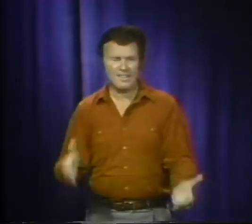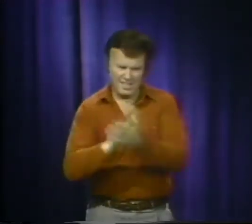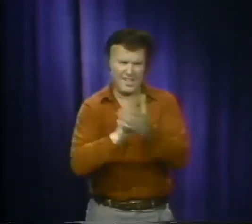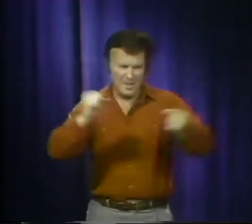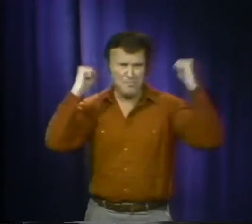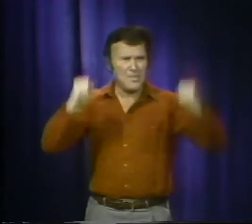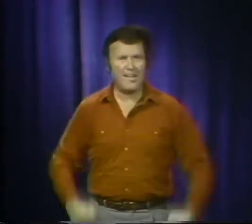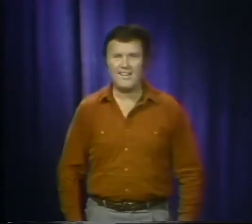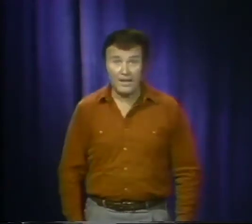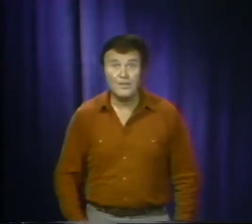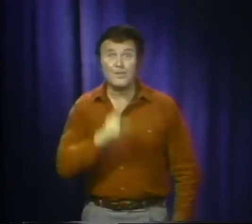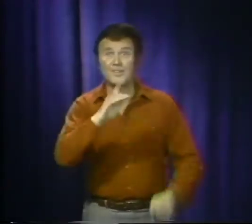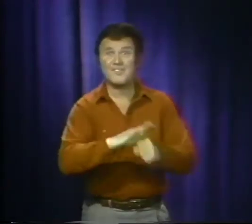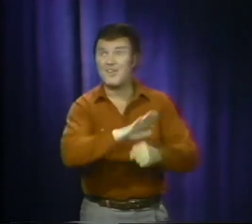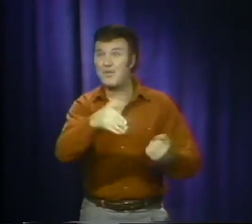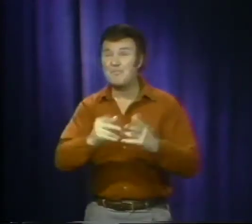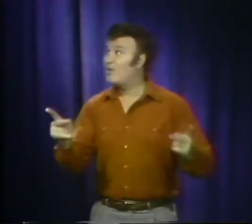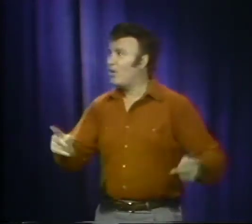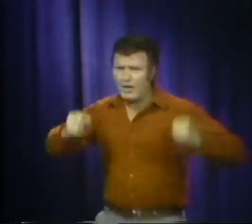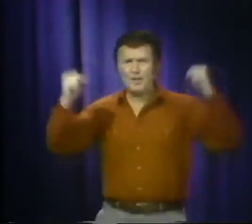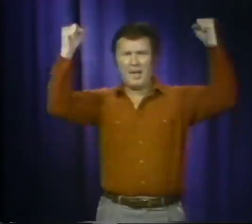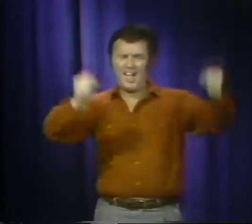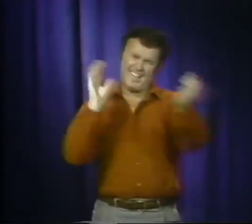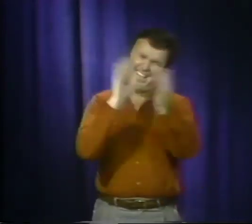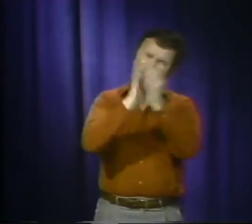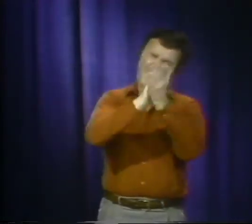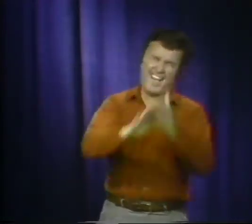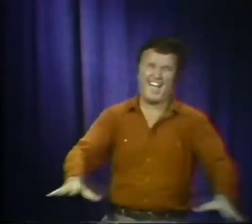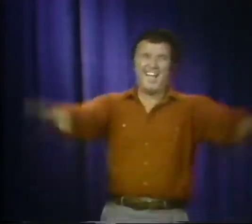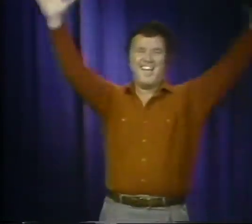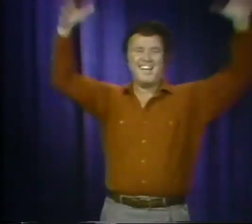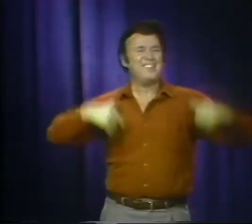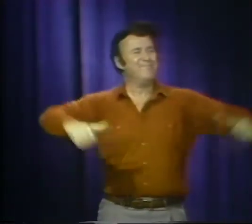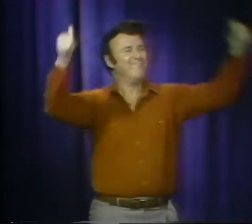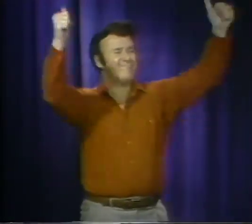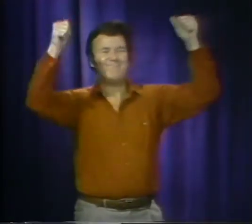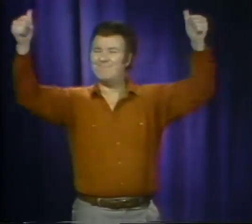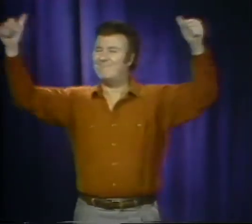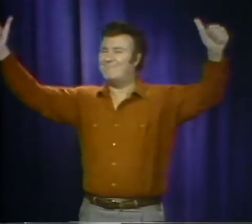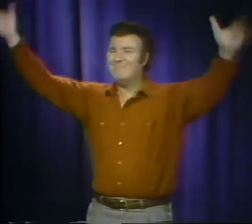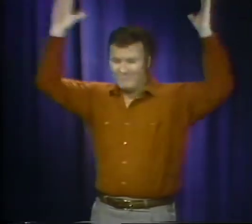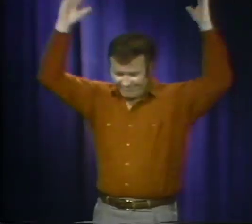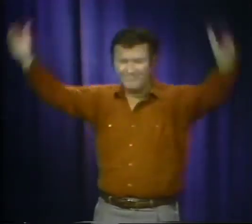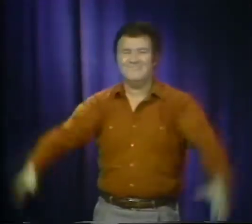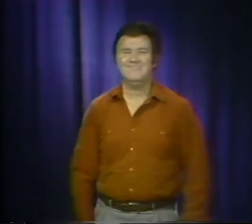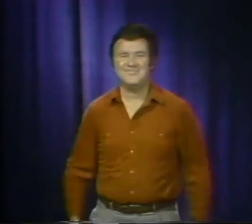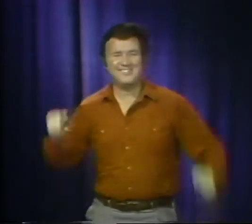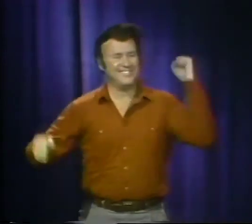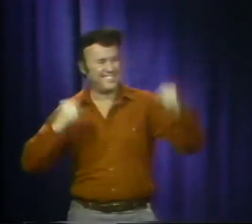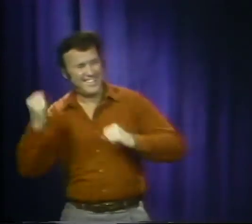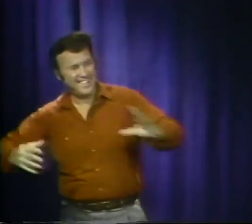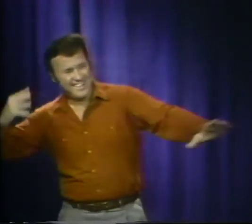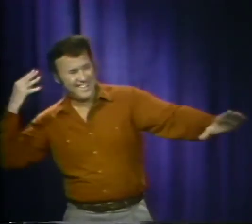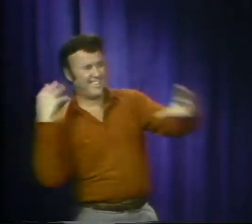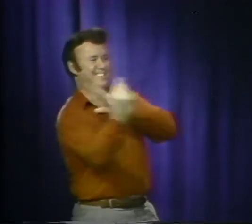on, applaud. And sure enough, all the people applauded. Saying goodbye, I left the stage again. Amen.